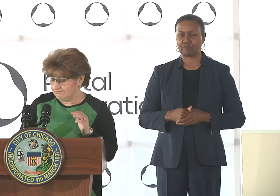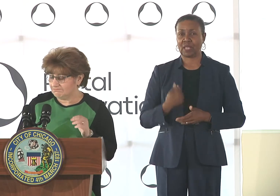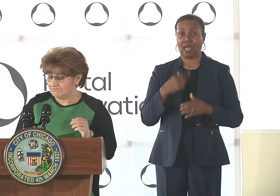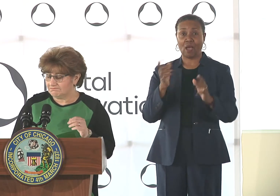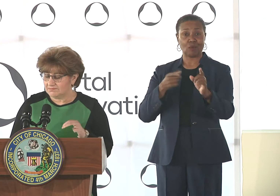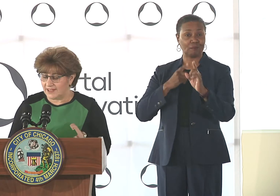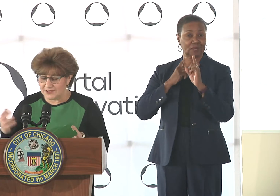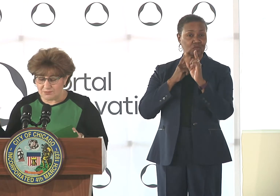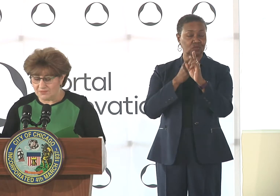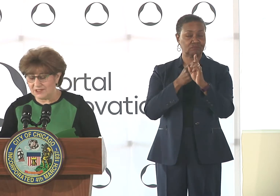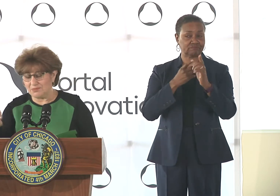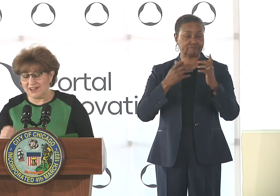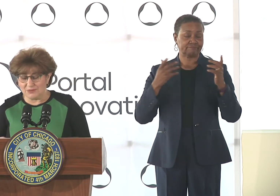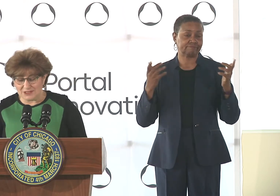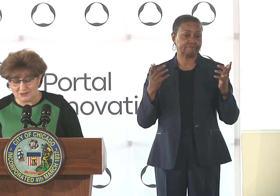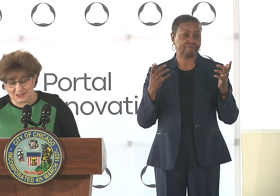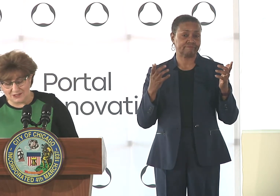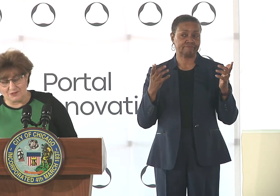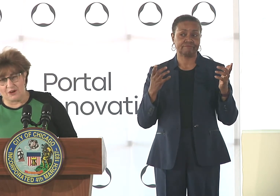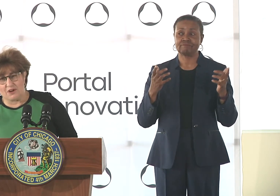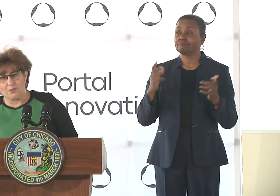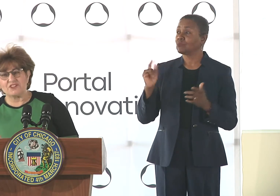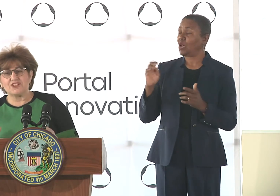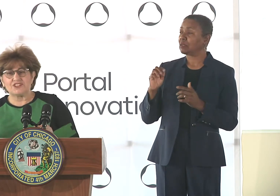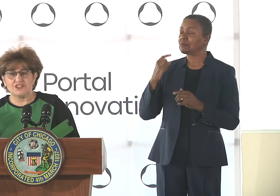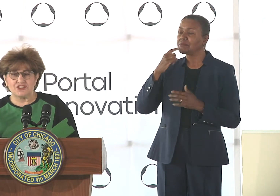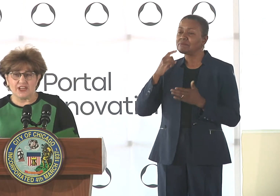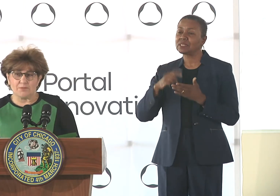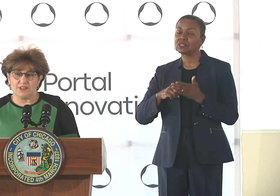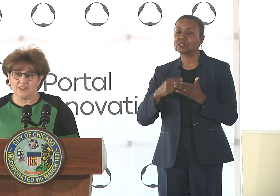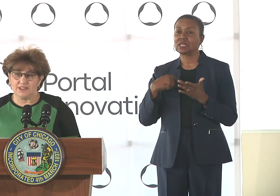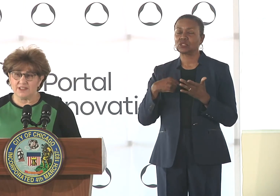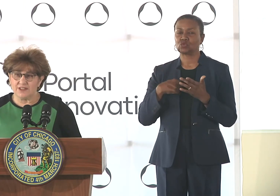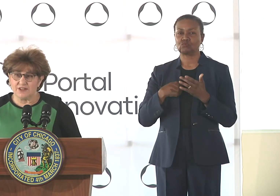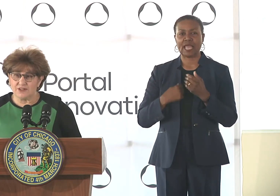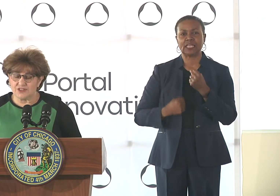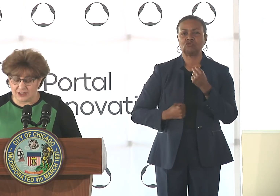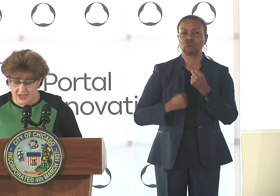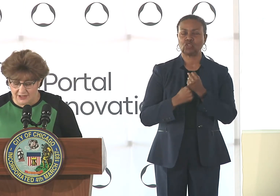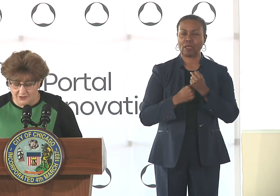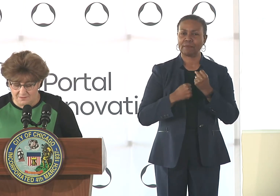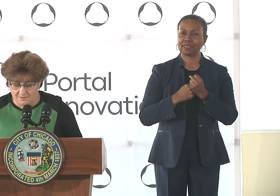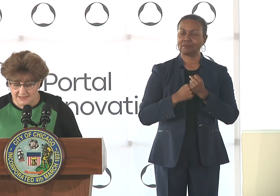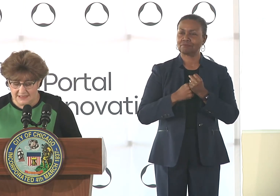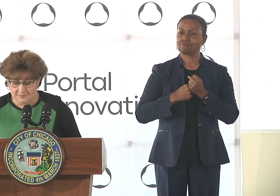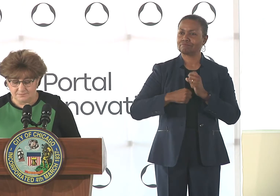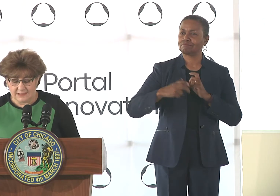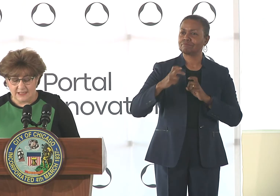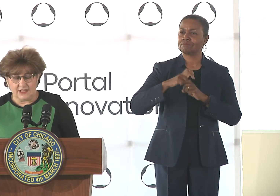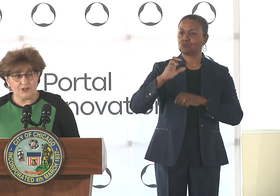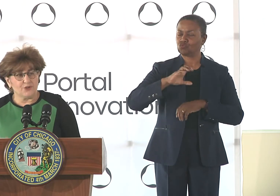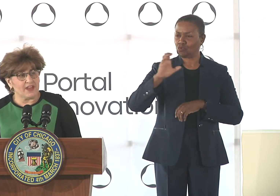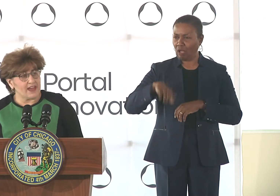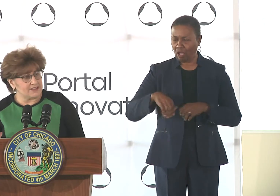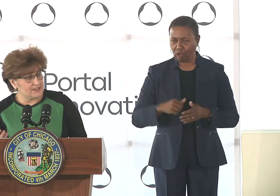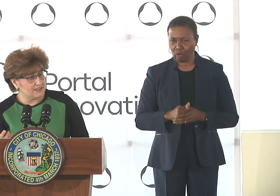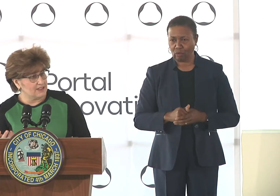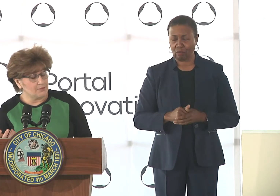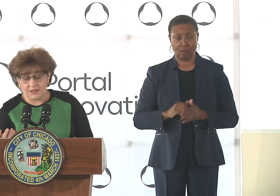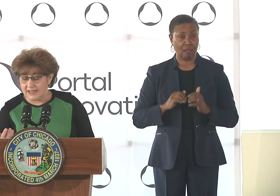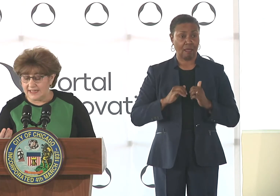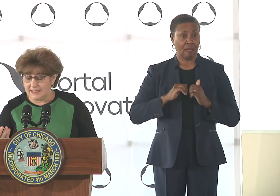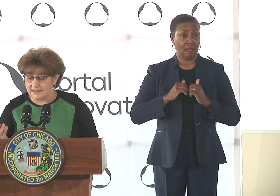mission, as Brian was alluding to, our mission is to champion Chicago. And we do